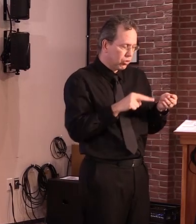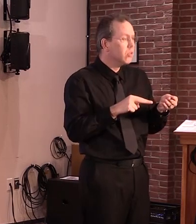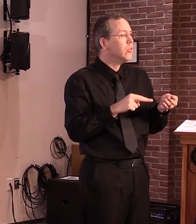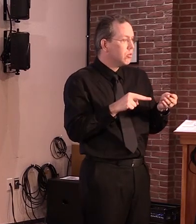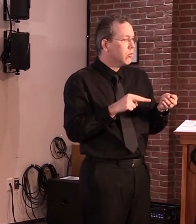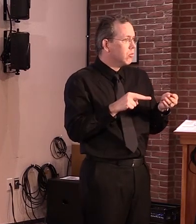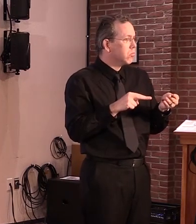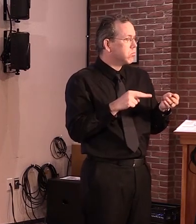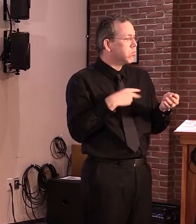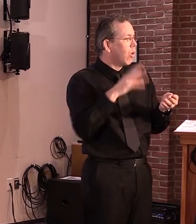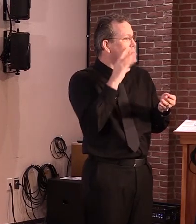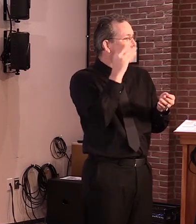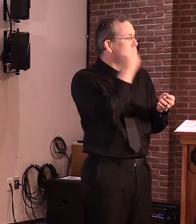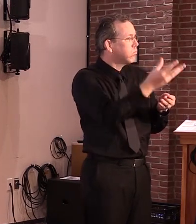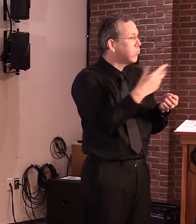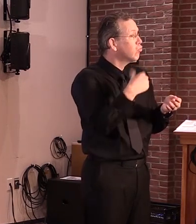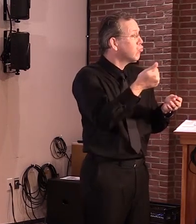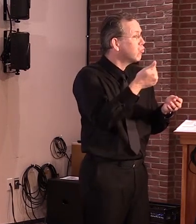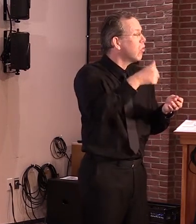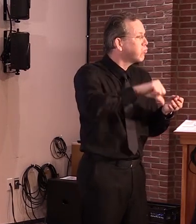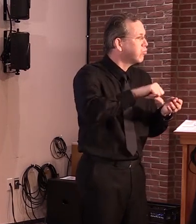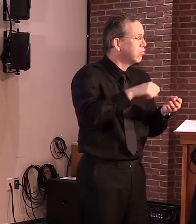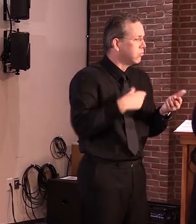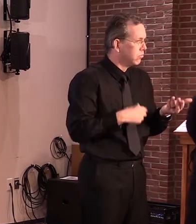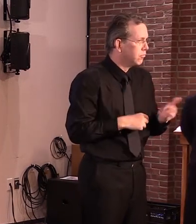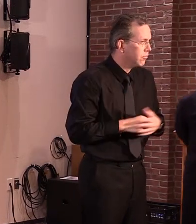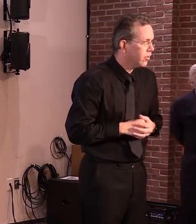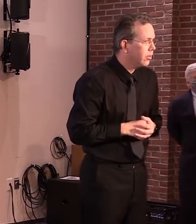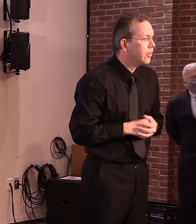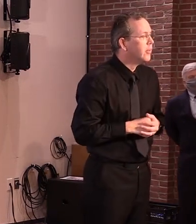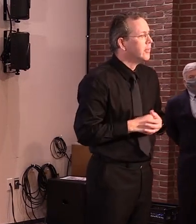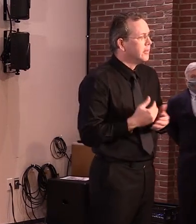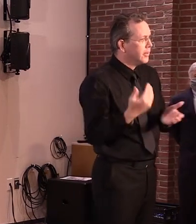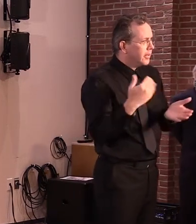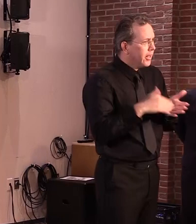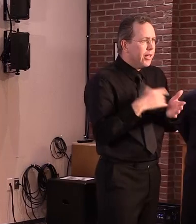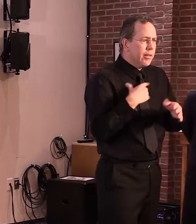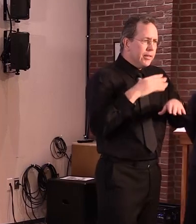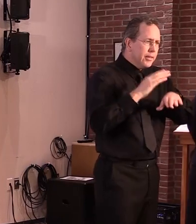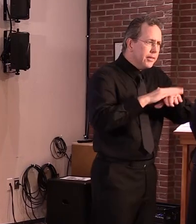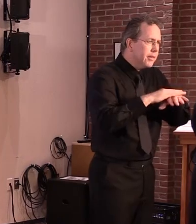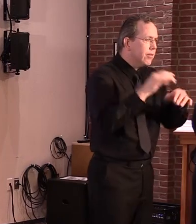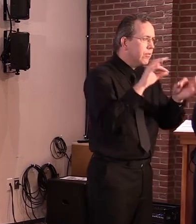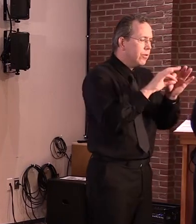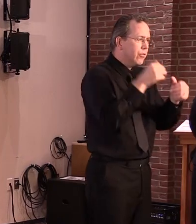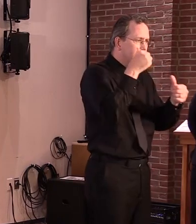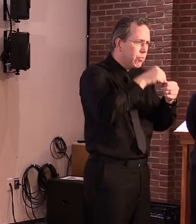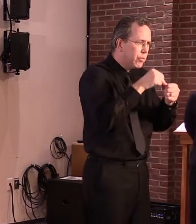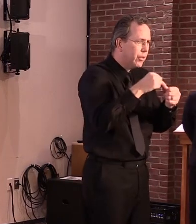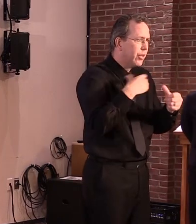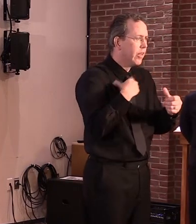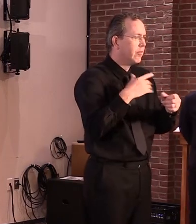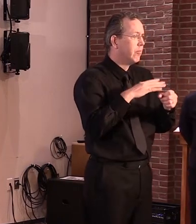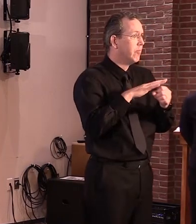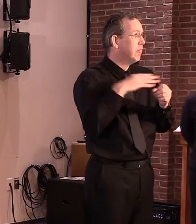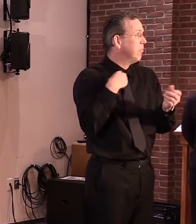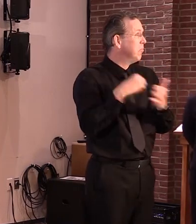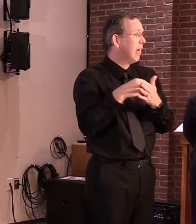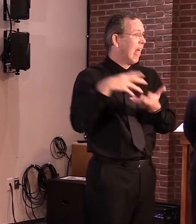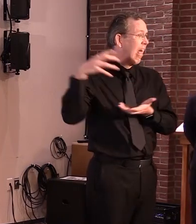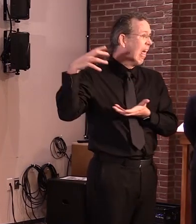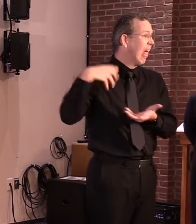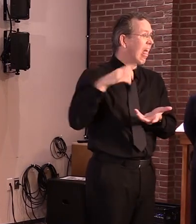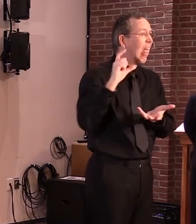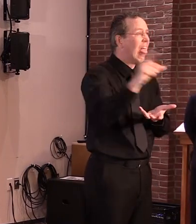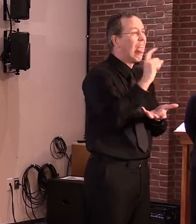answer. But again, I just want to remind everyone that we don't have an infinite amount of money to deal with. So when